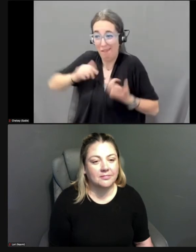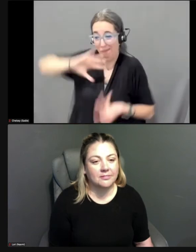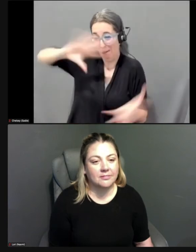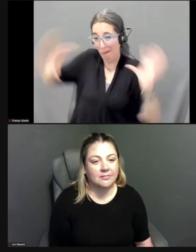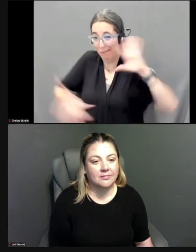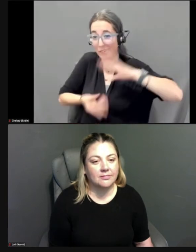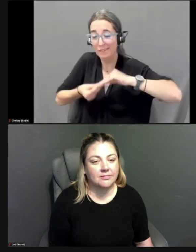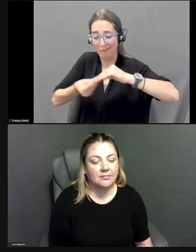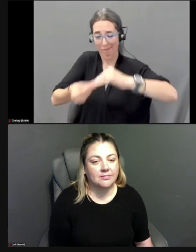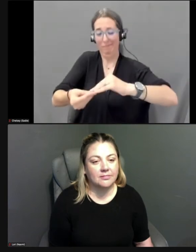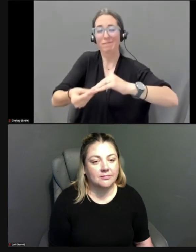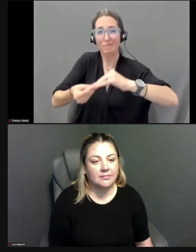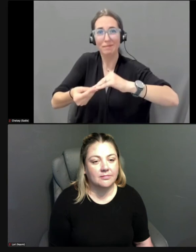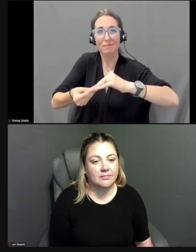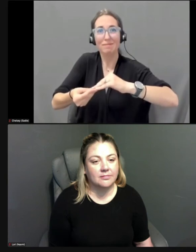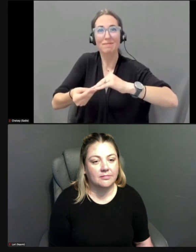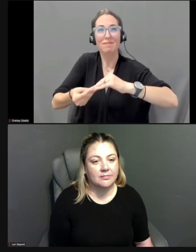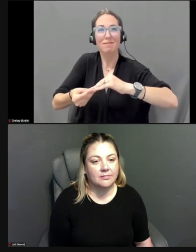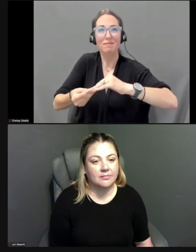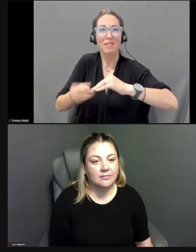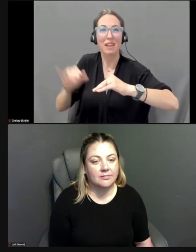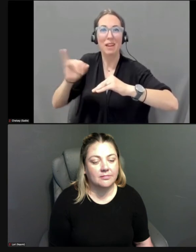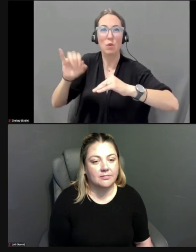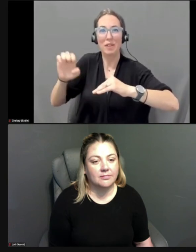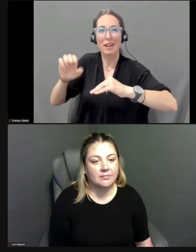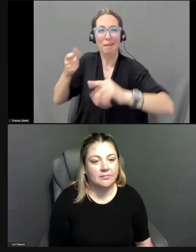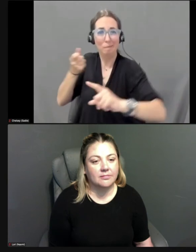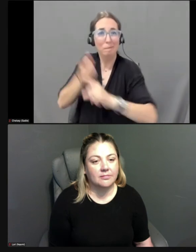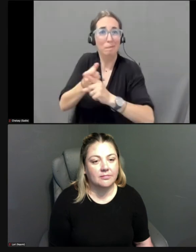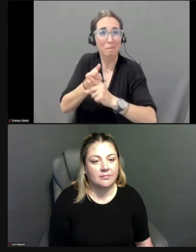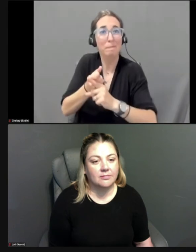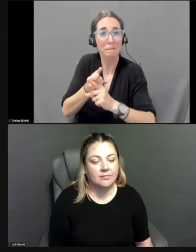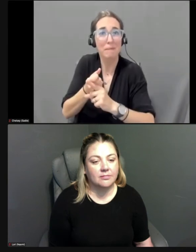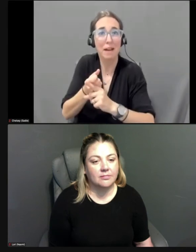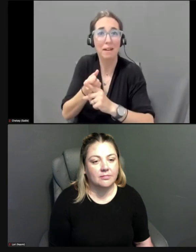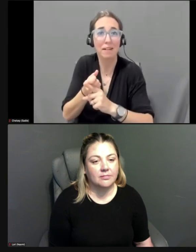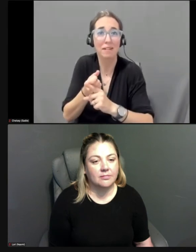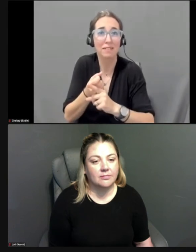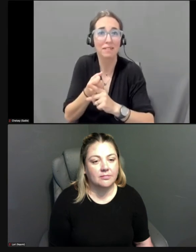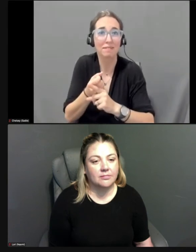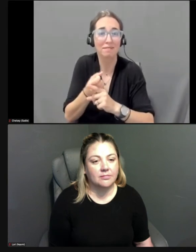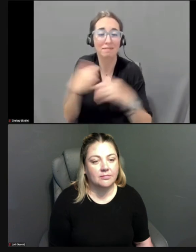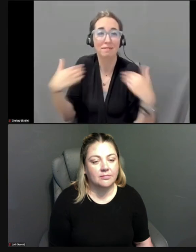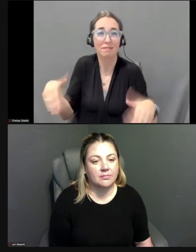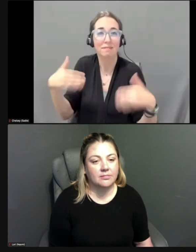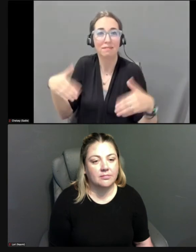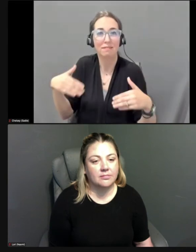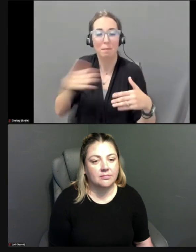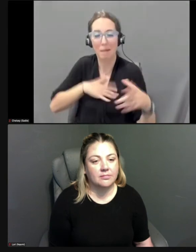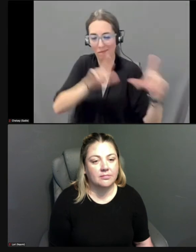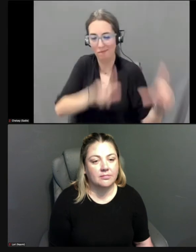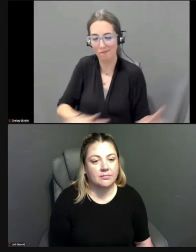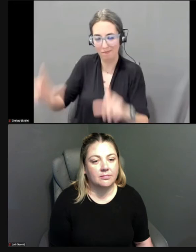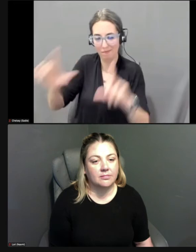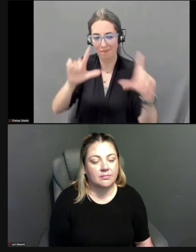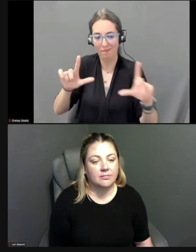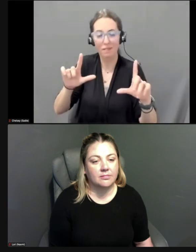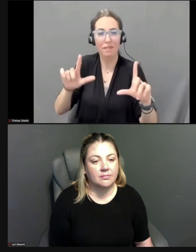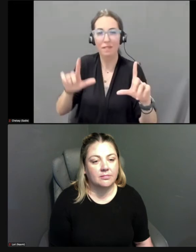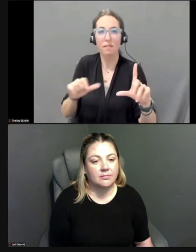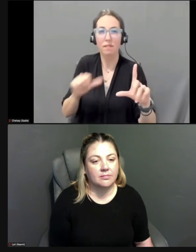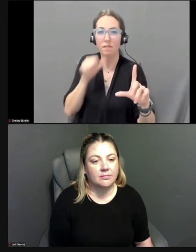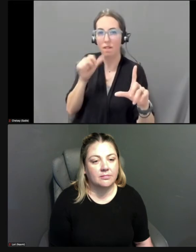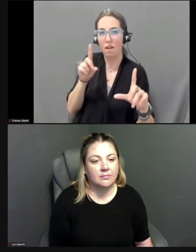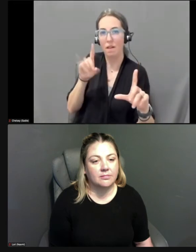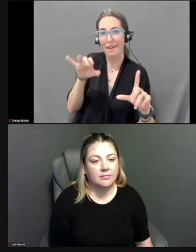this anti-diet framework and viewing life from the lens of a non-dieter. But the big things is